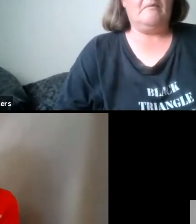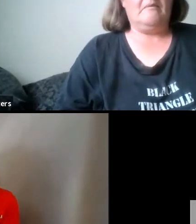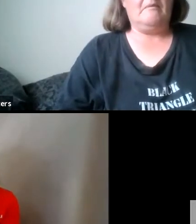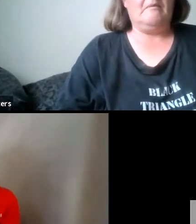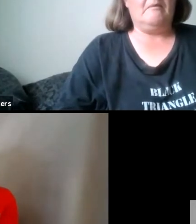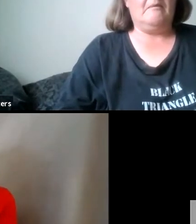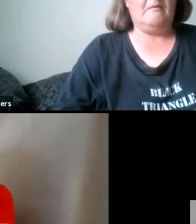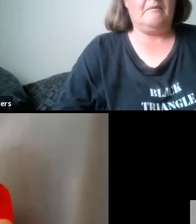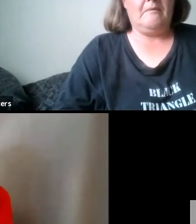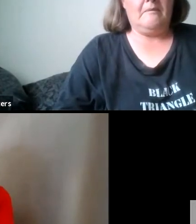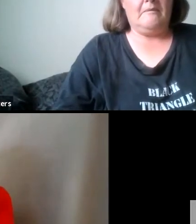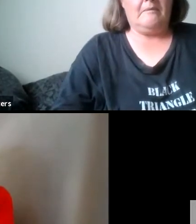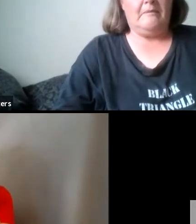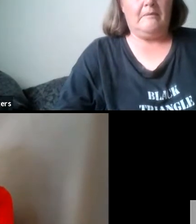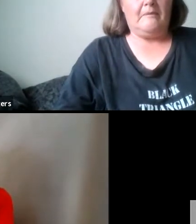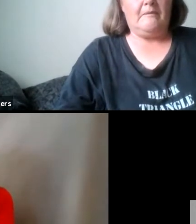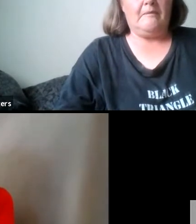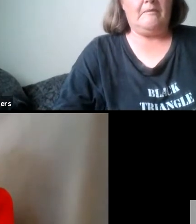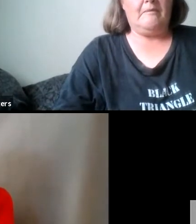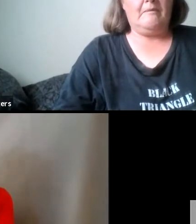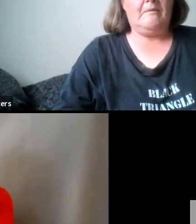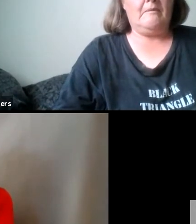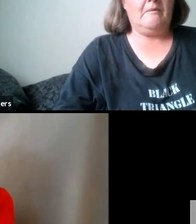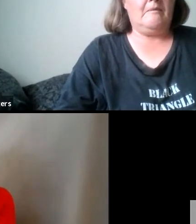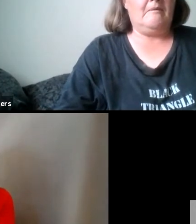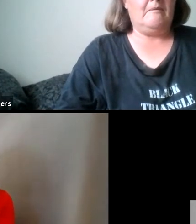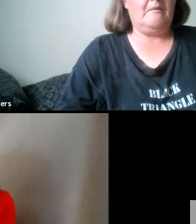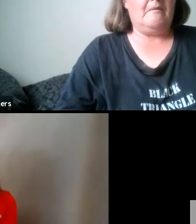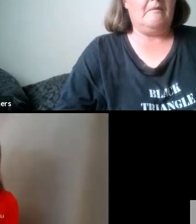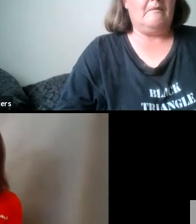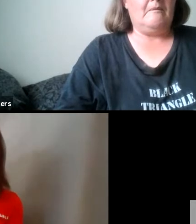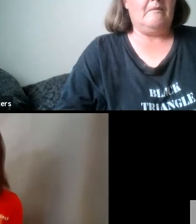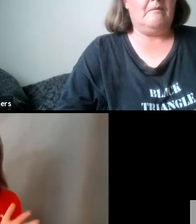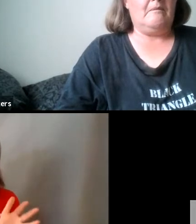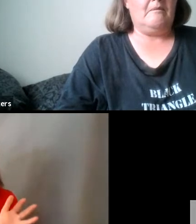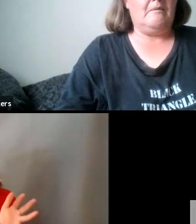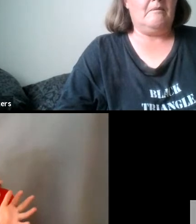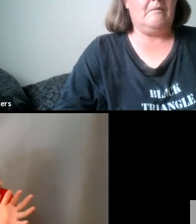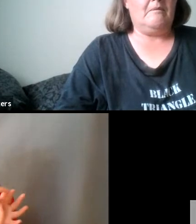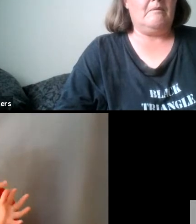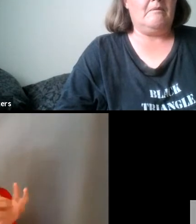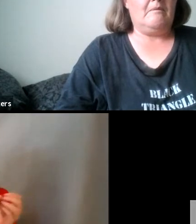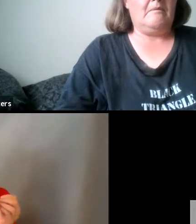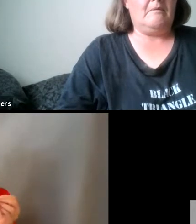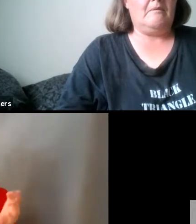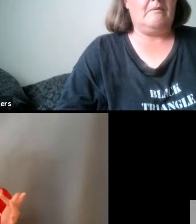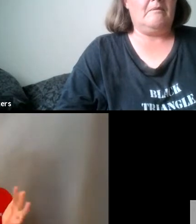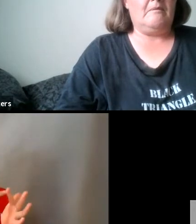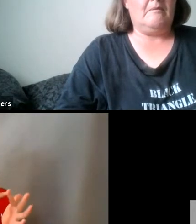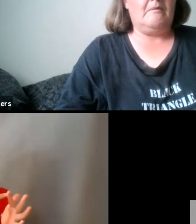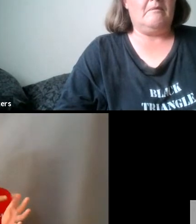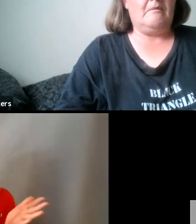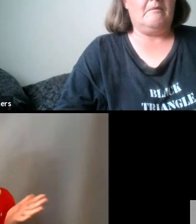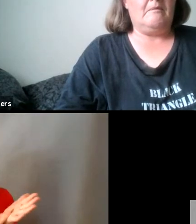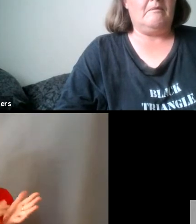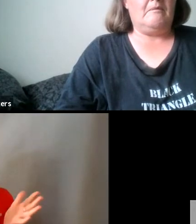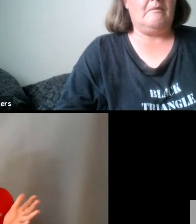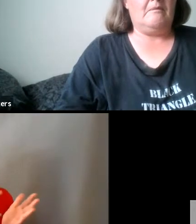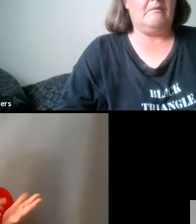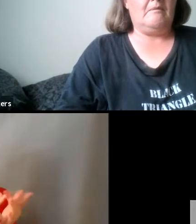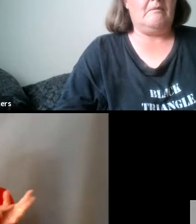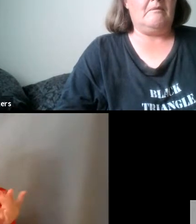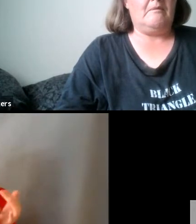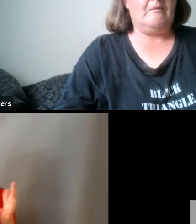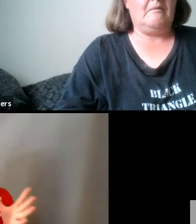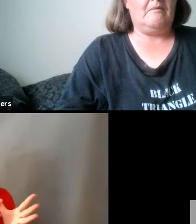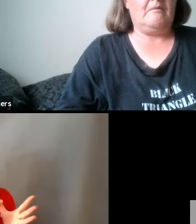Health Resistance Network. Following Paula, we'll have Debbie McNamara, who will perform Was She Pushed? And Debbie is from Survivors